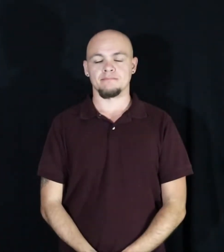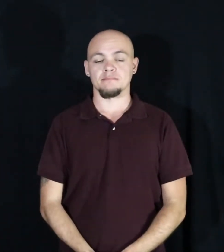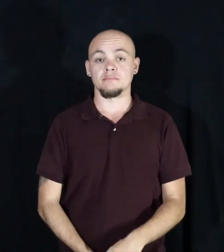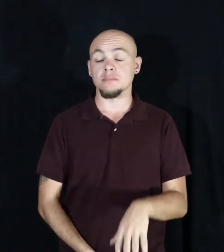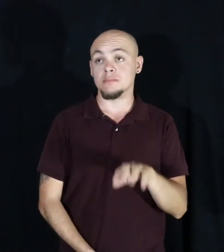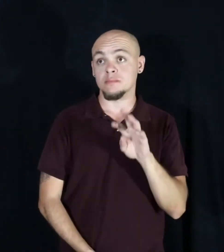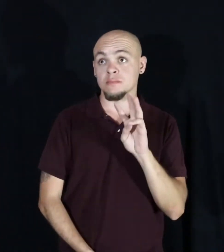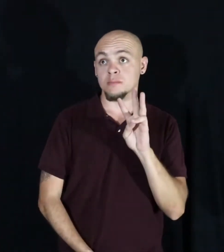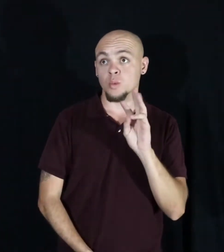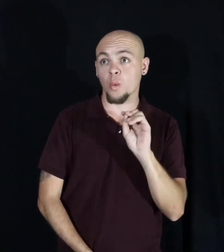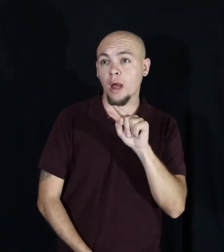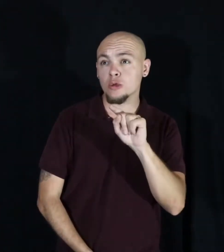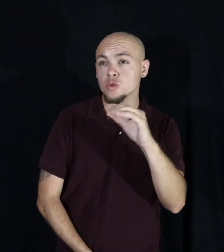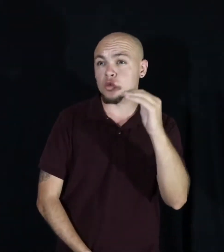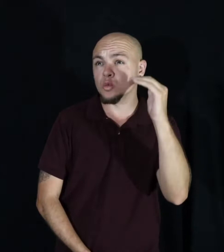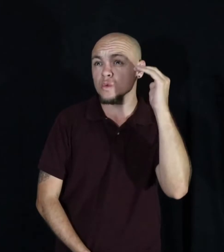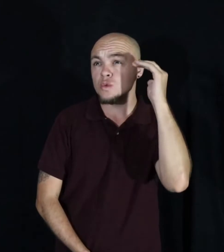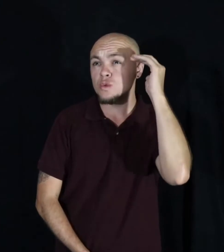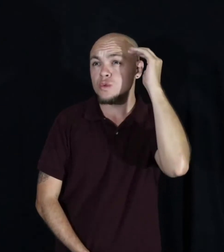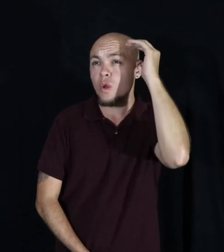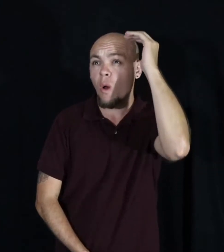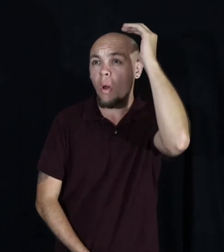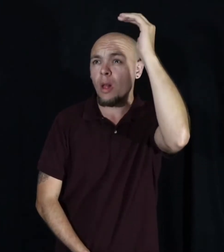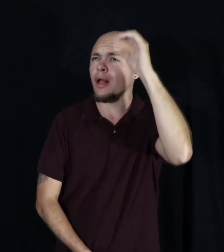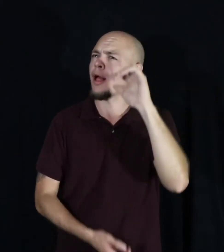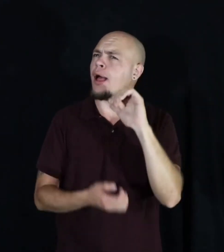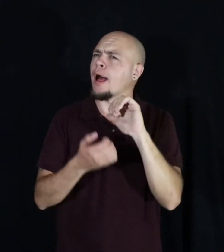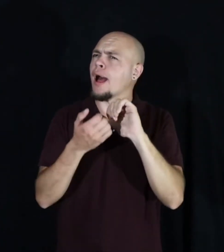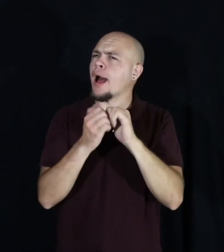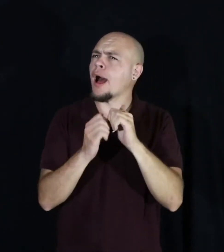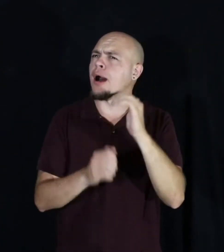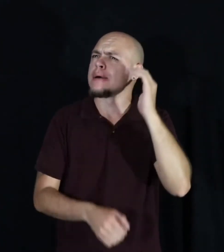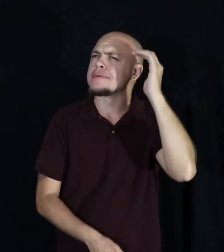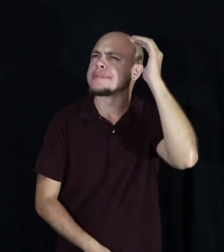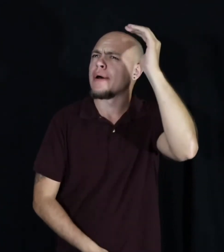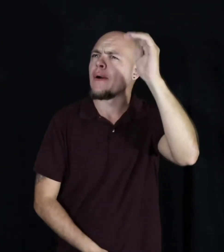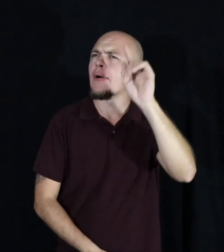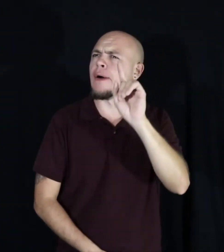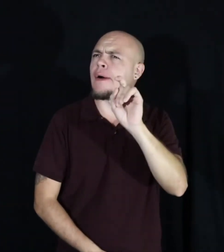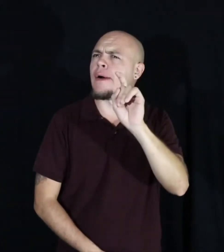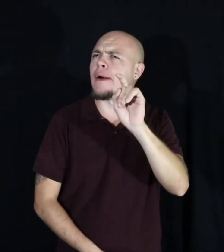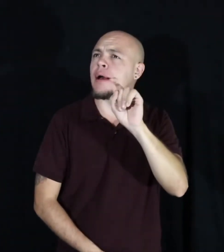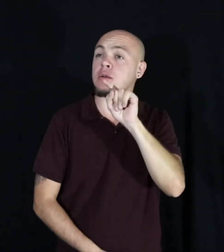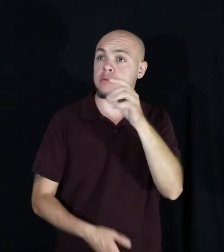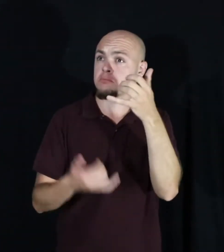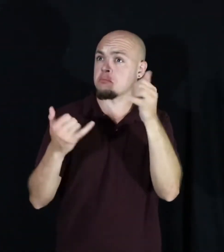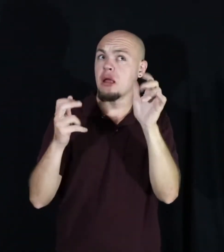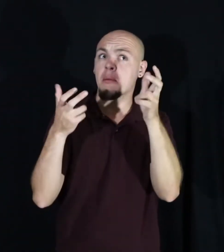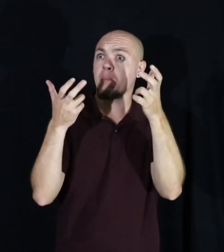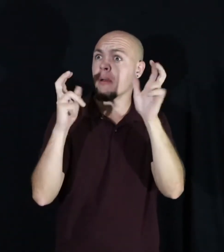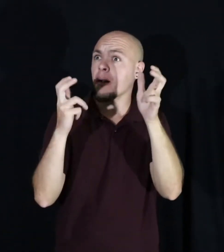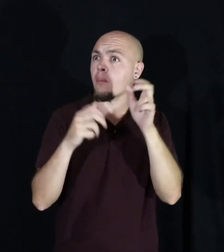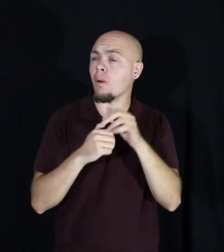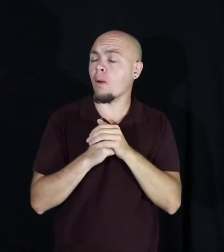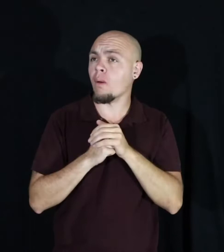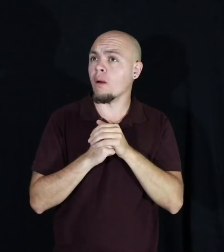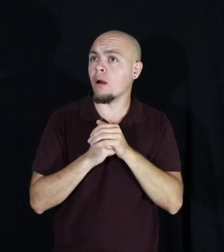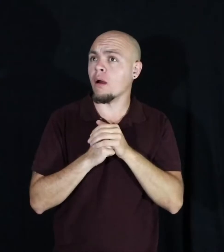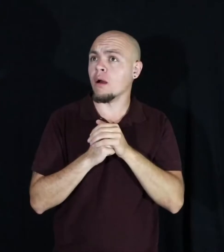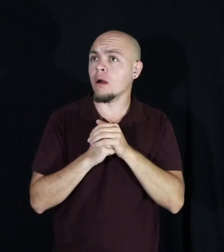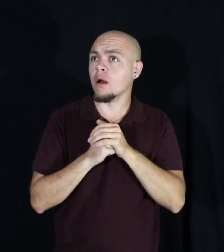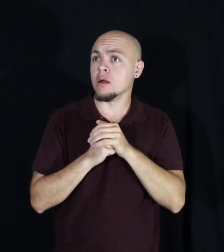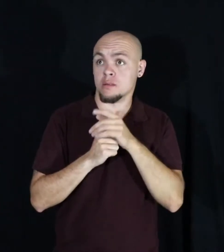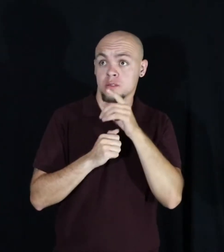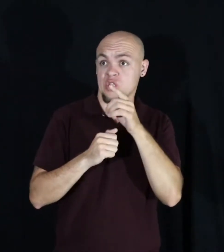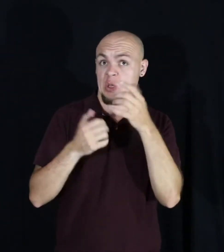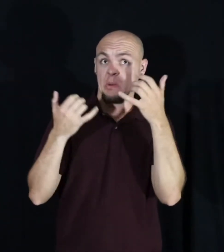Wow, you're really tall. How tall are you? Did you play basketball? You played